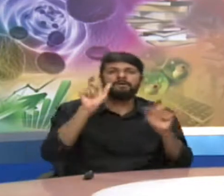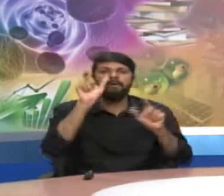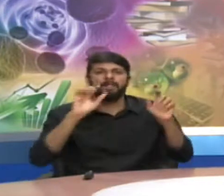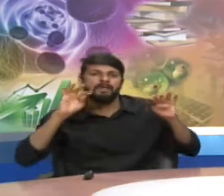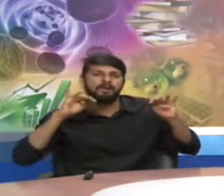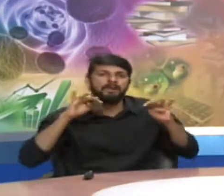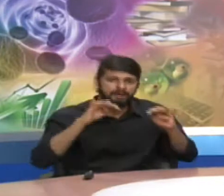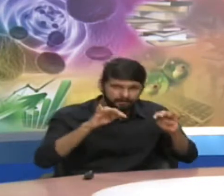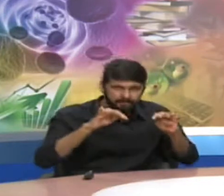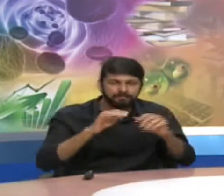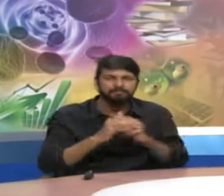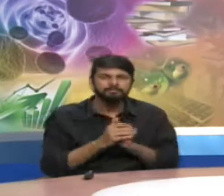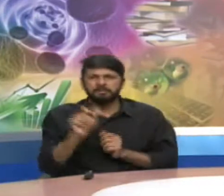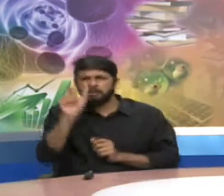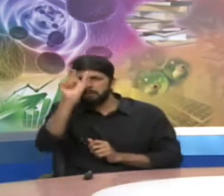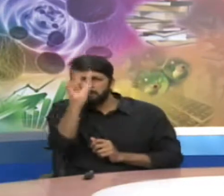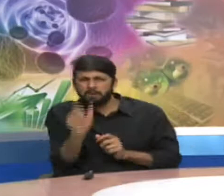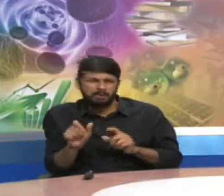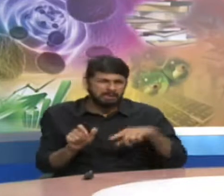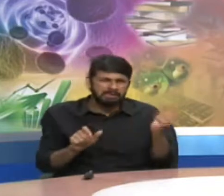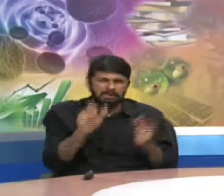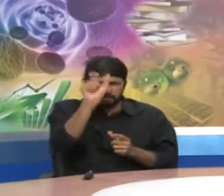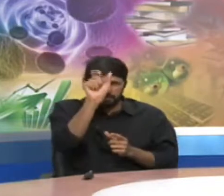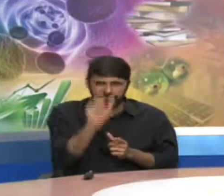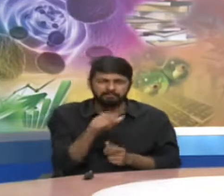signaling someone to bring something.